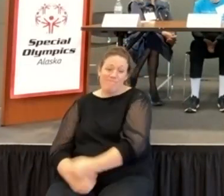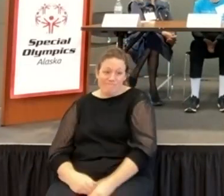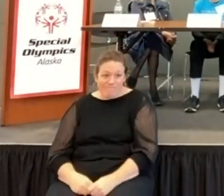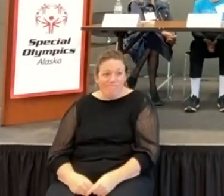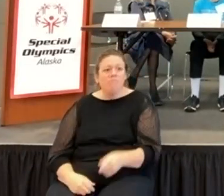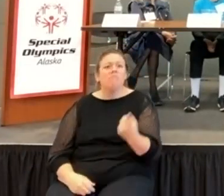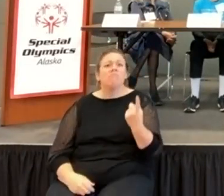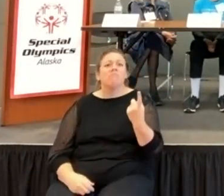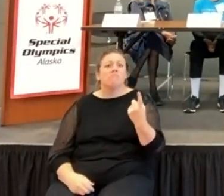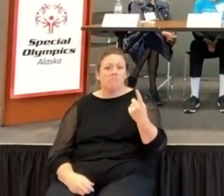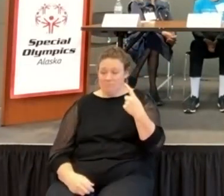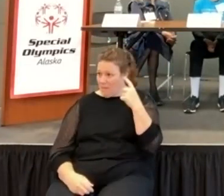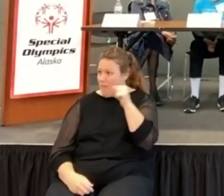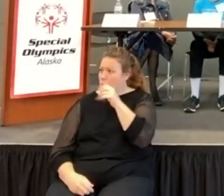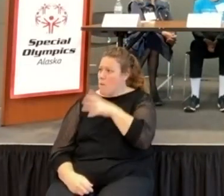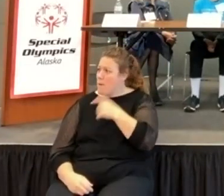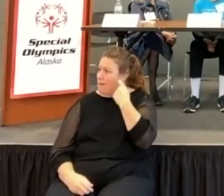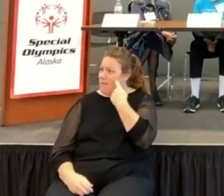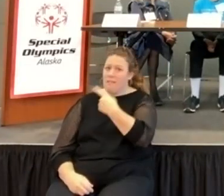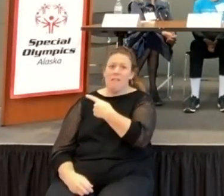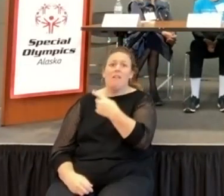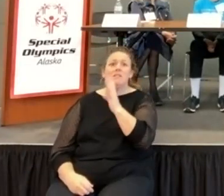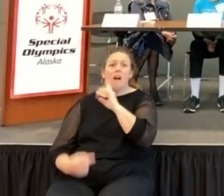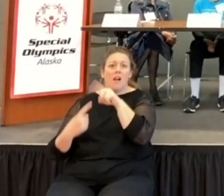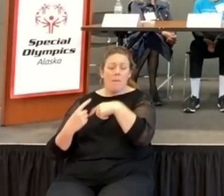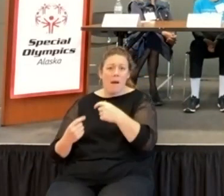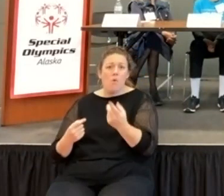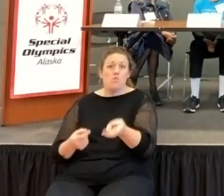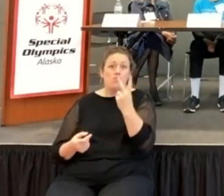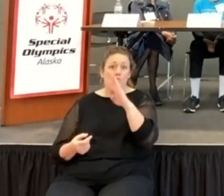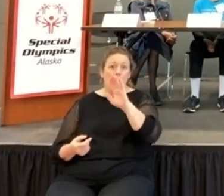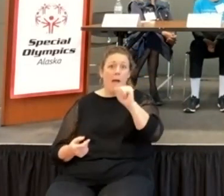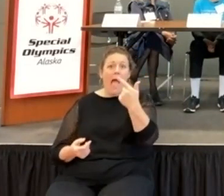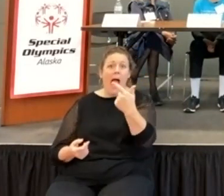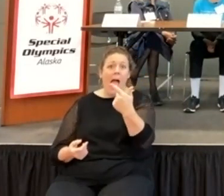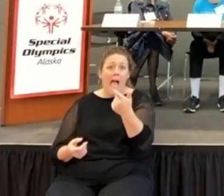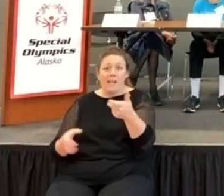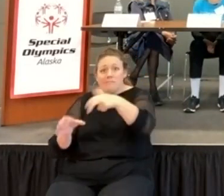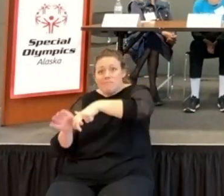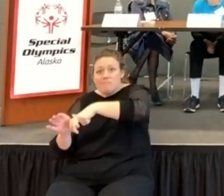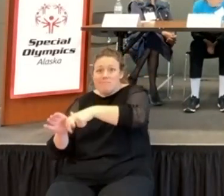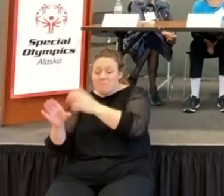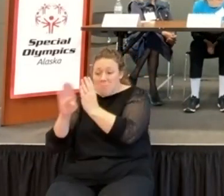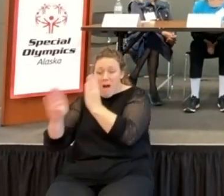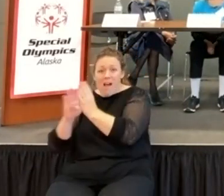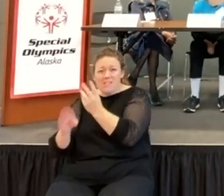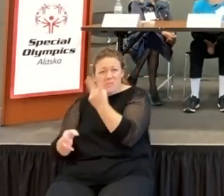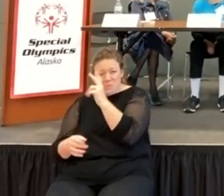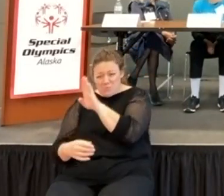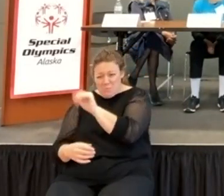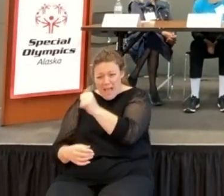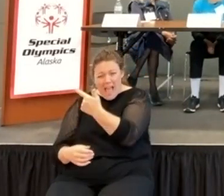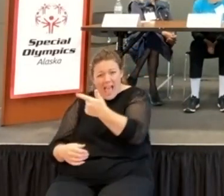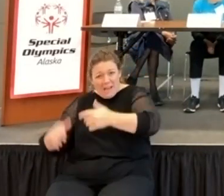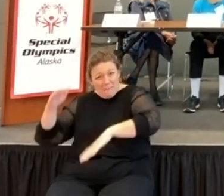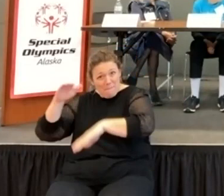carry 2 bags on the bus. Well, you know what? I'm 70 years old. I'm still riding a bicycle. And I go to the store and I put 1